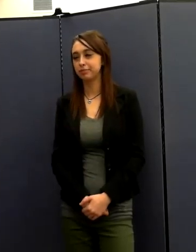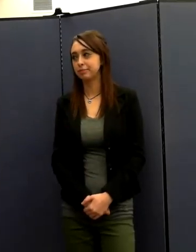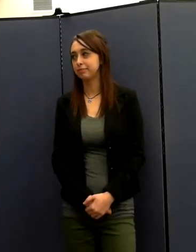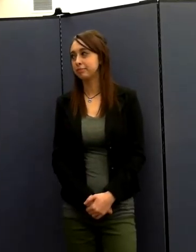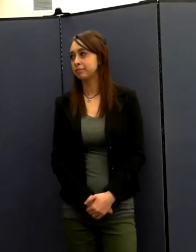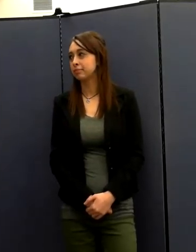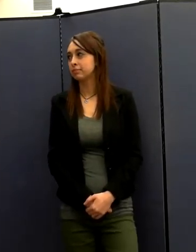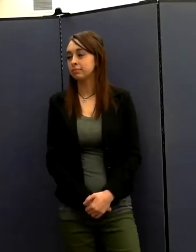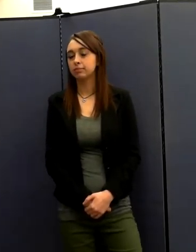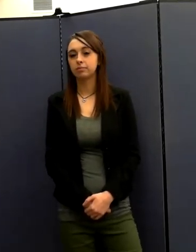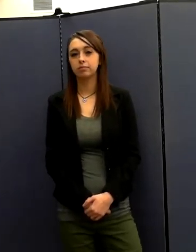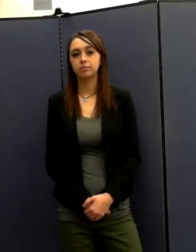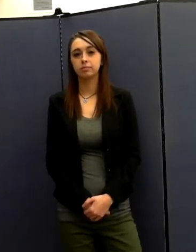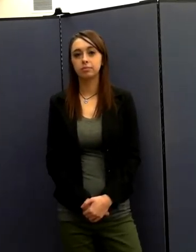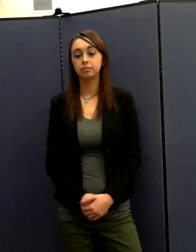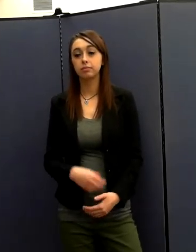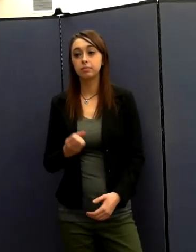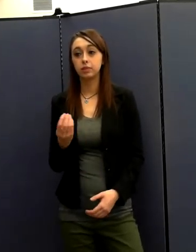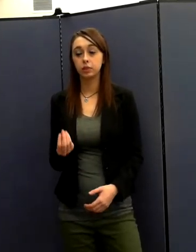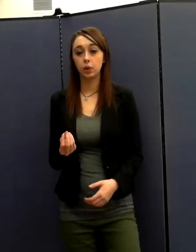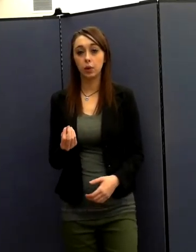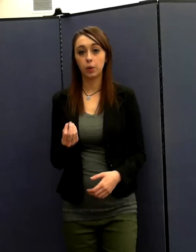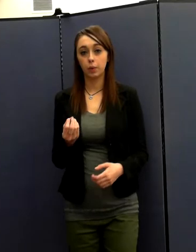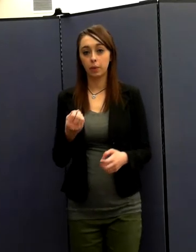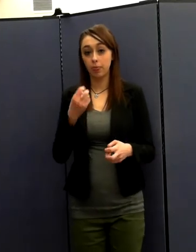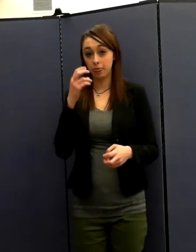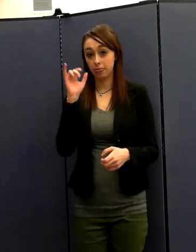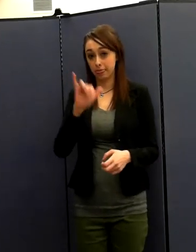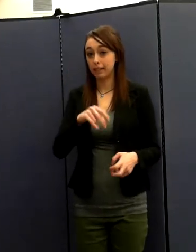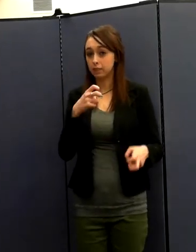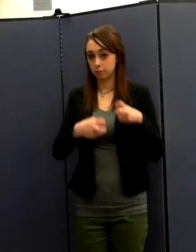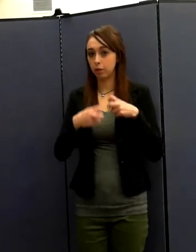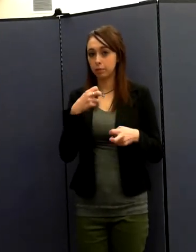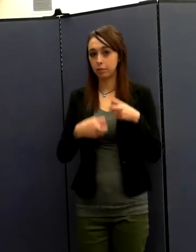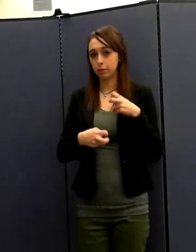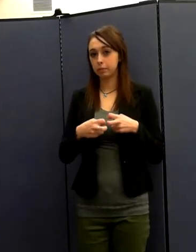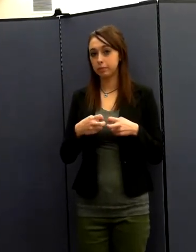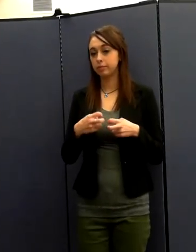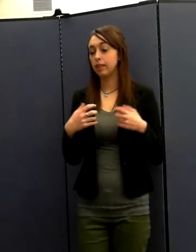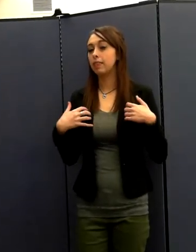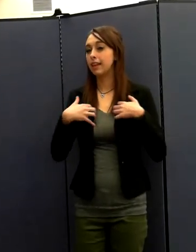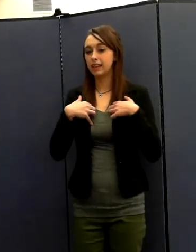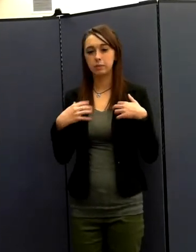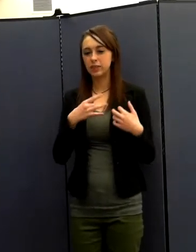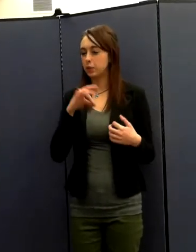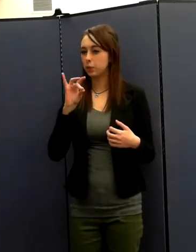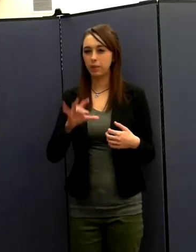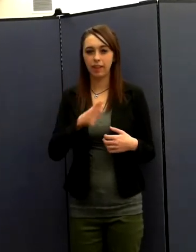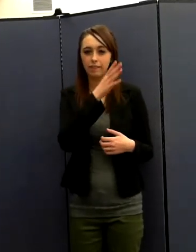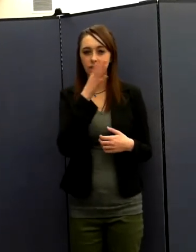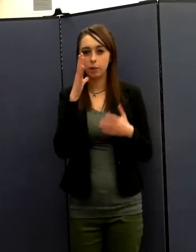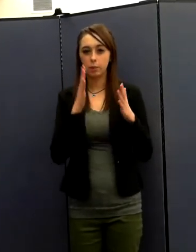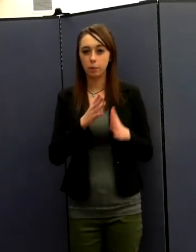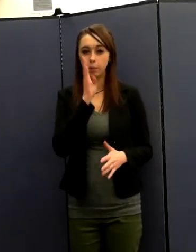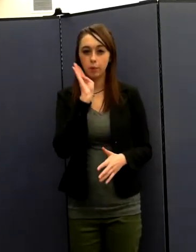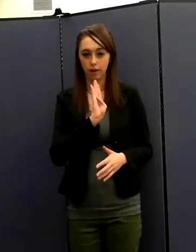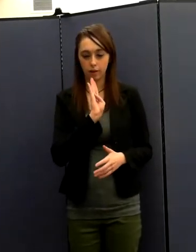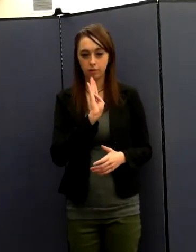All right, so that's the problem, is that the animals don't like Farmer Brown. And the